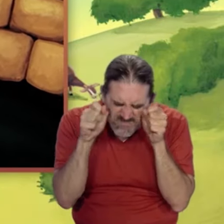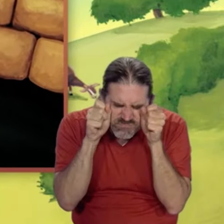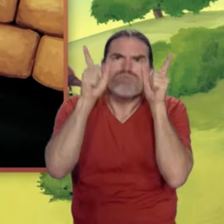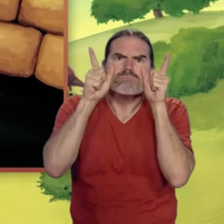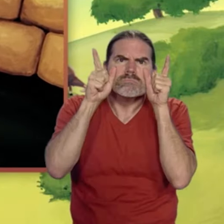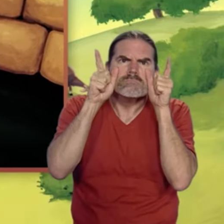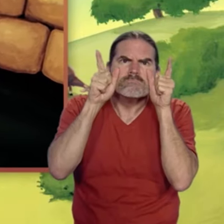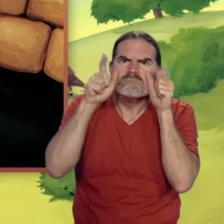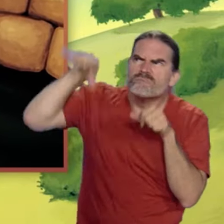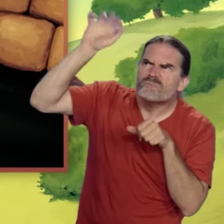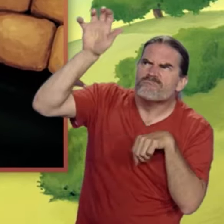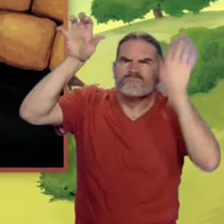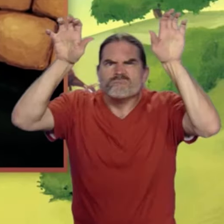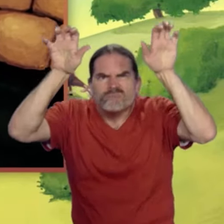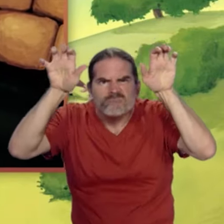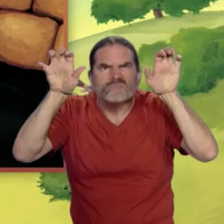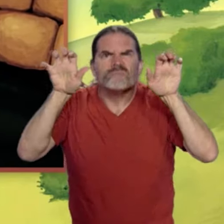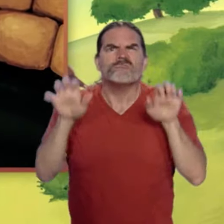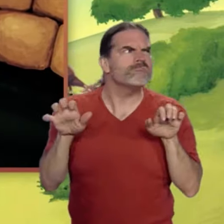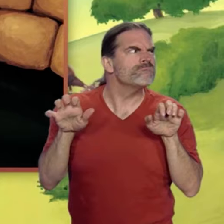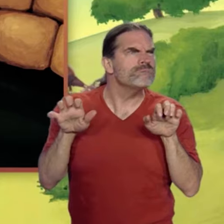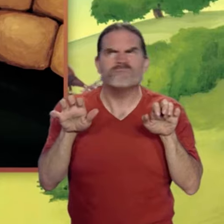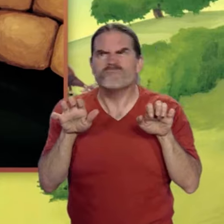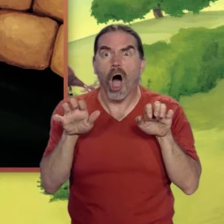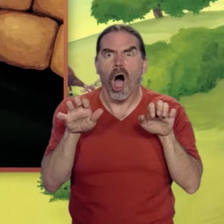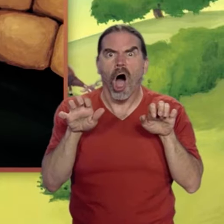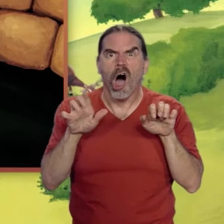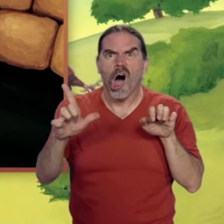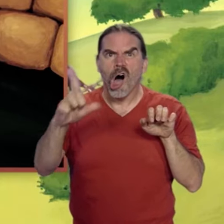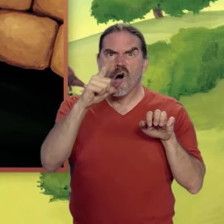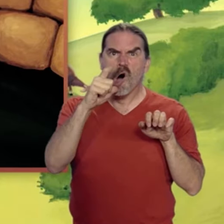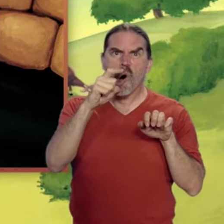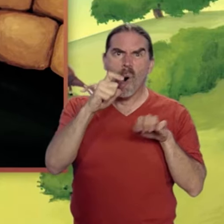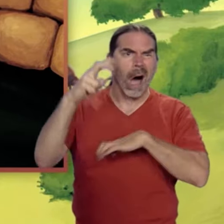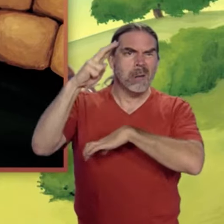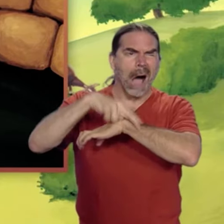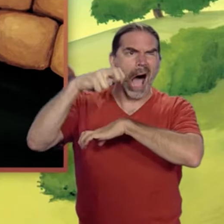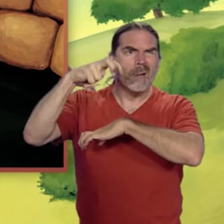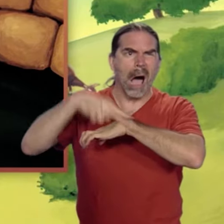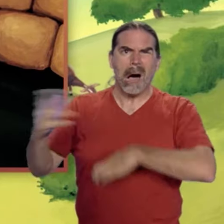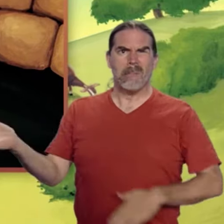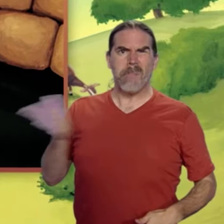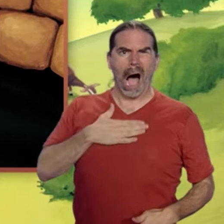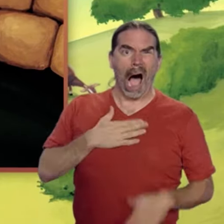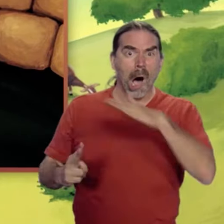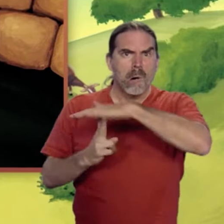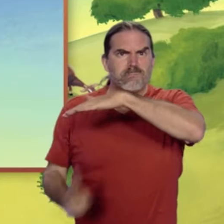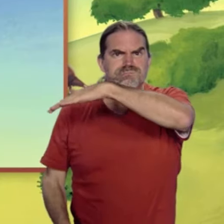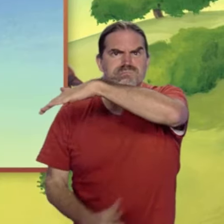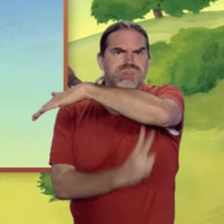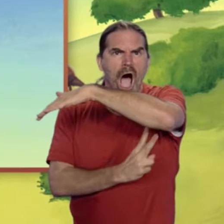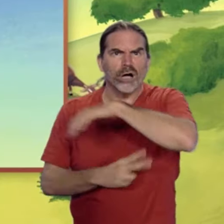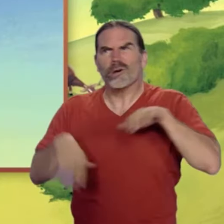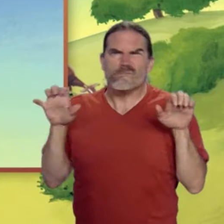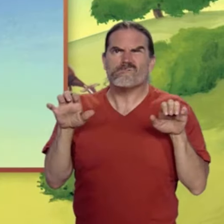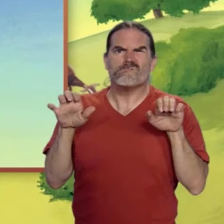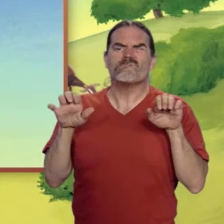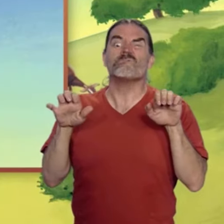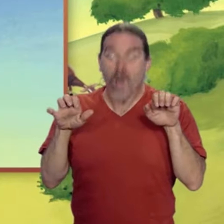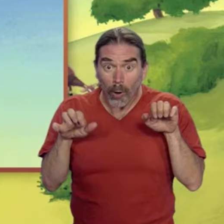troll from his sleep. Who's that trip-trap, roared the troll? Just